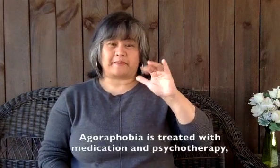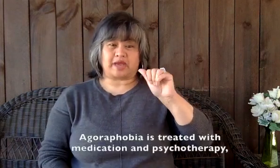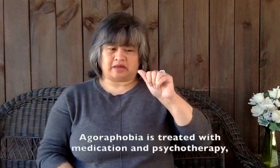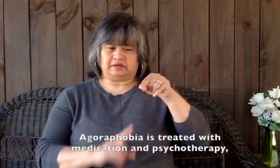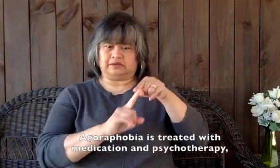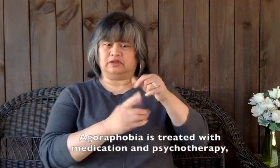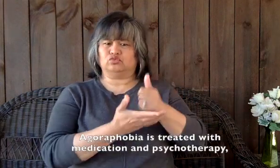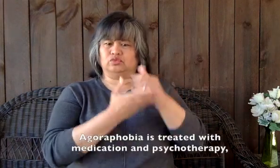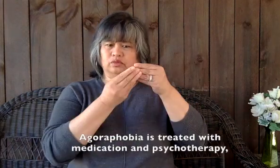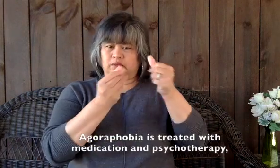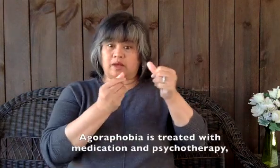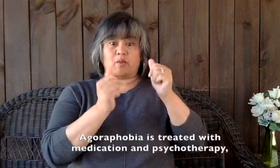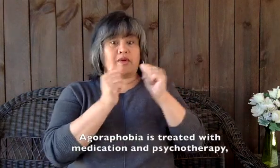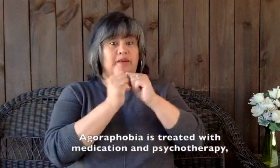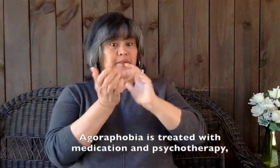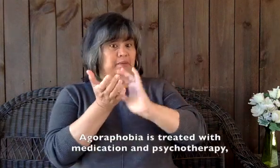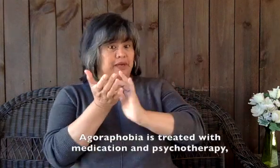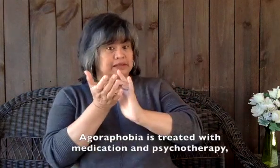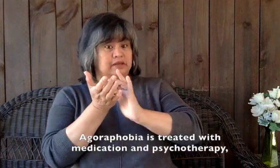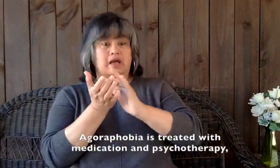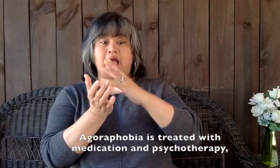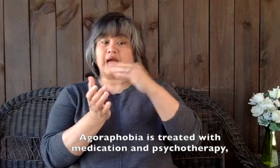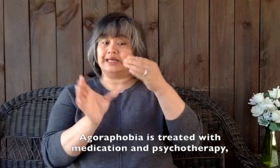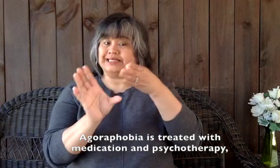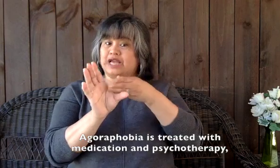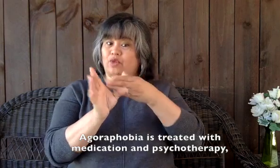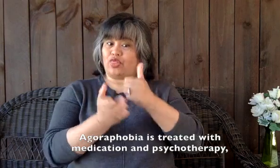Agoraphobia is treated with medication and psychotherapy,